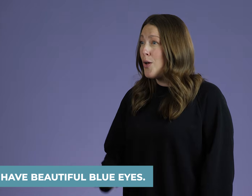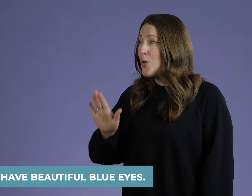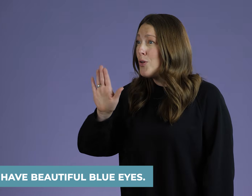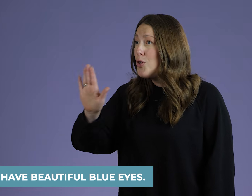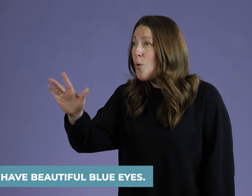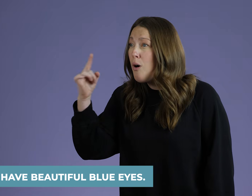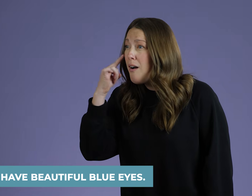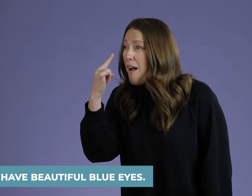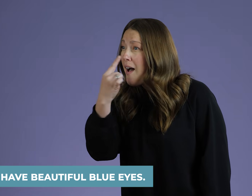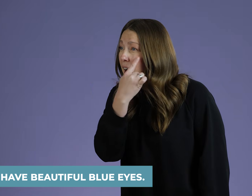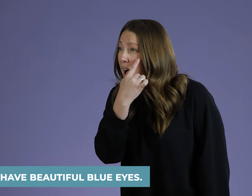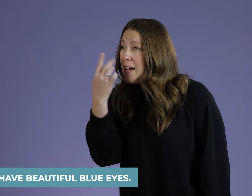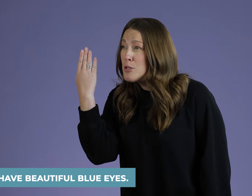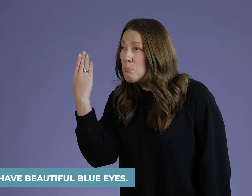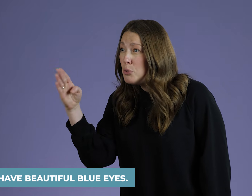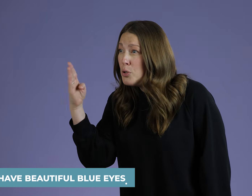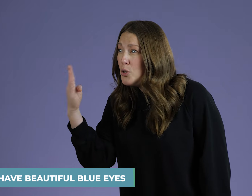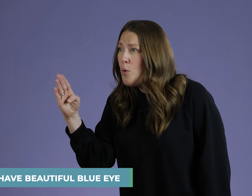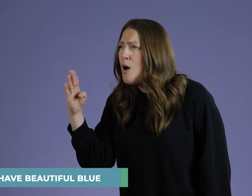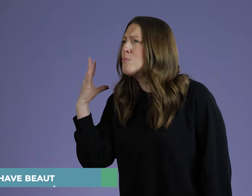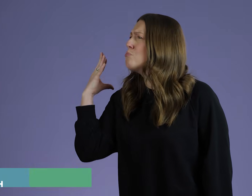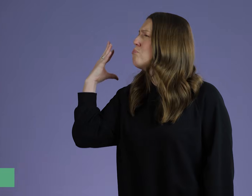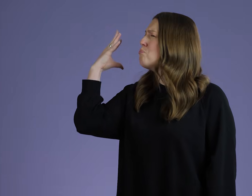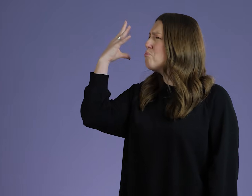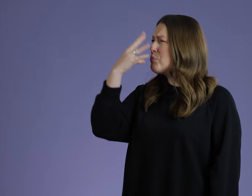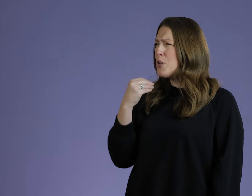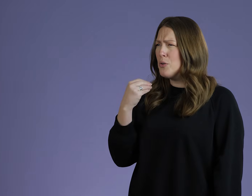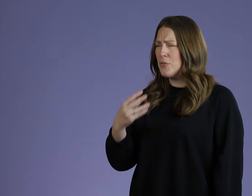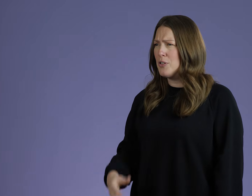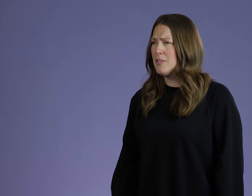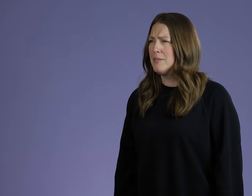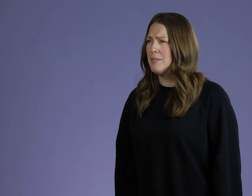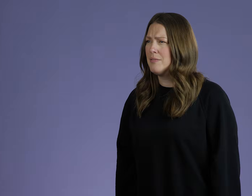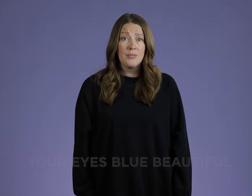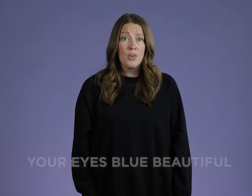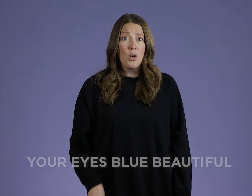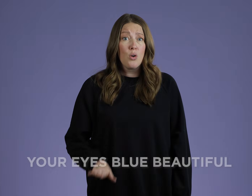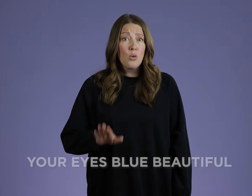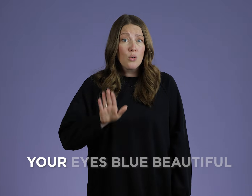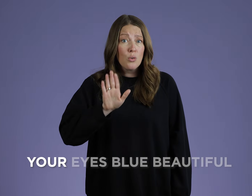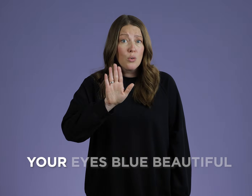Your eyes blue, beautiful.